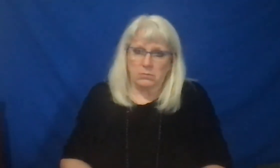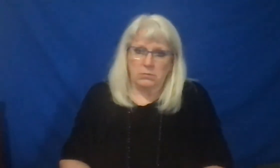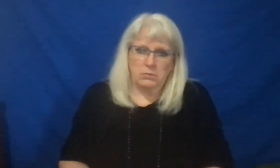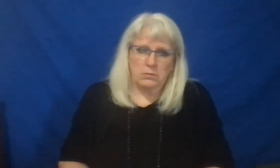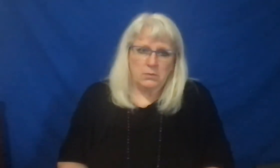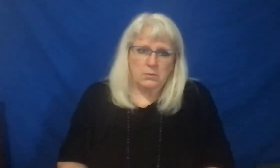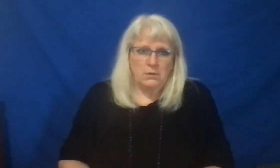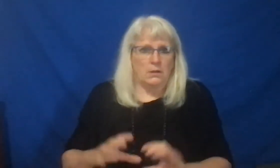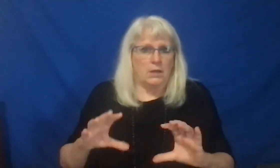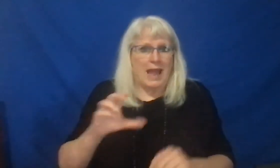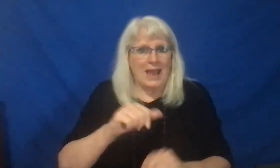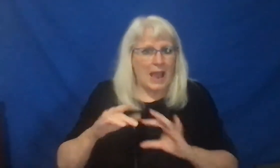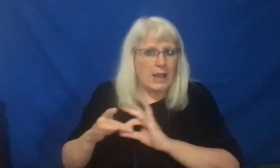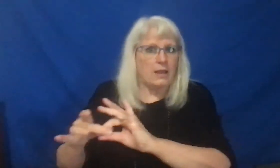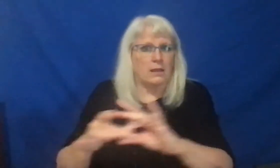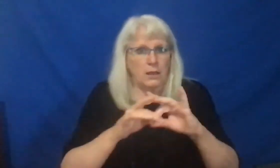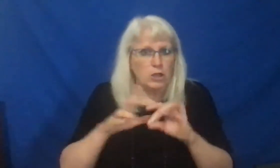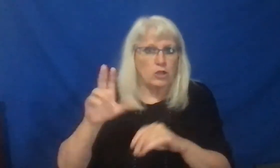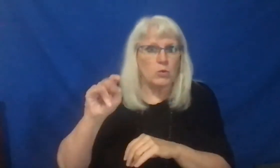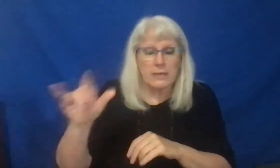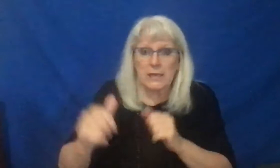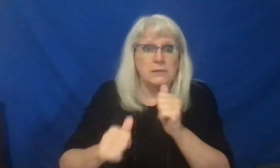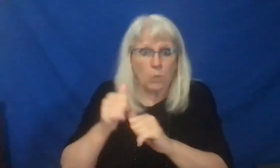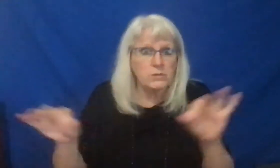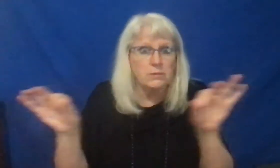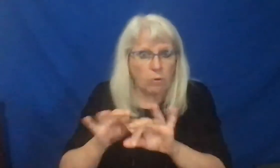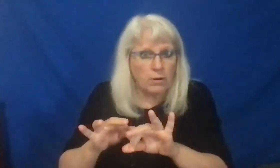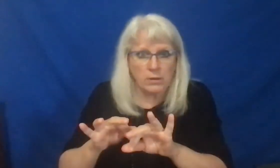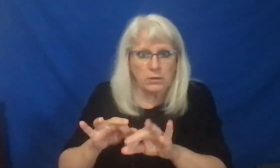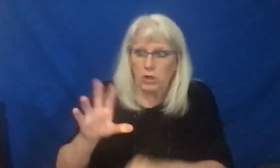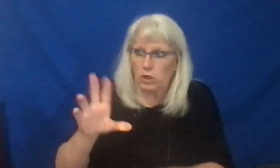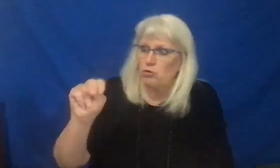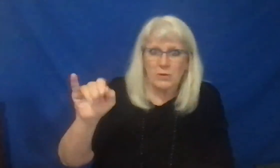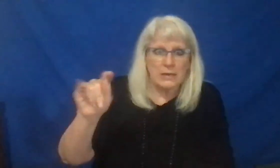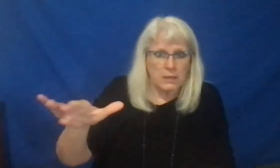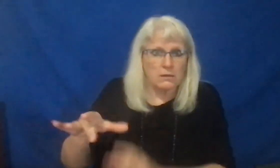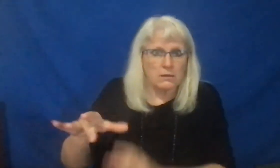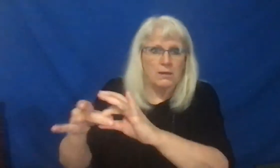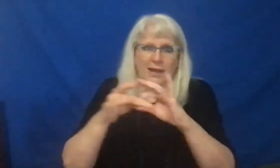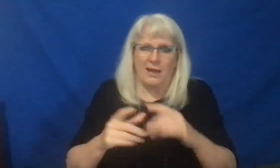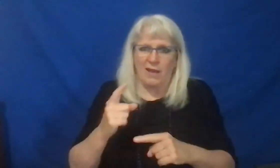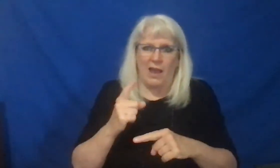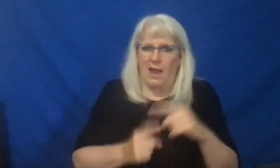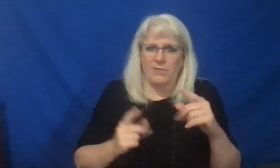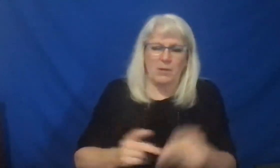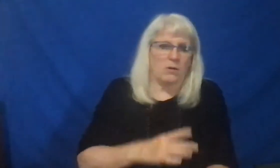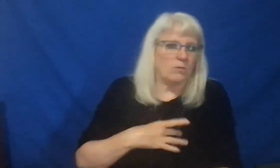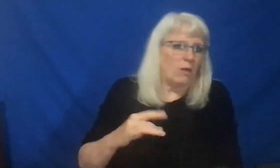fellowship is the most important thing that we have. And if half of us don't like a decision, I mean, look at what's